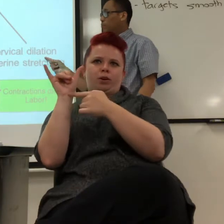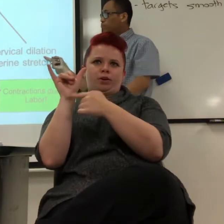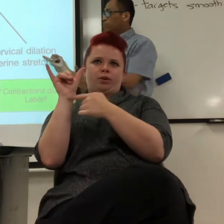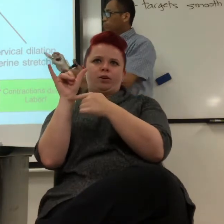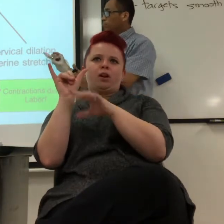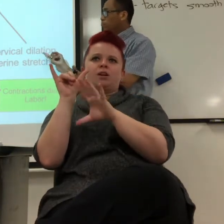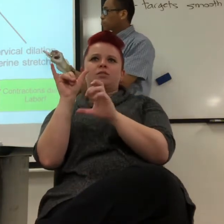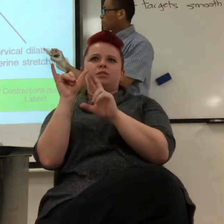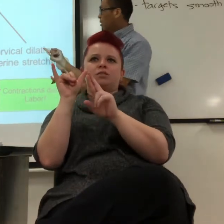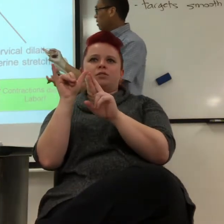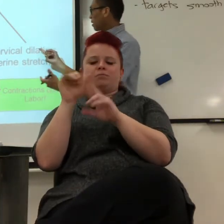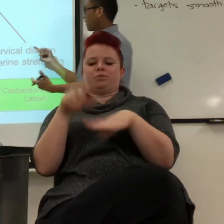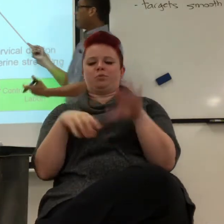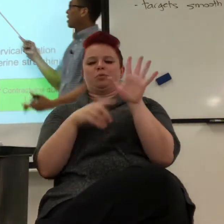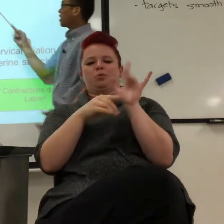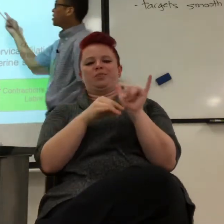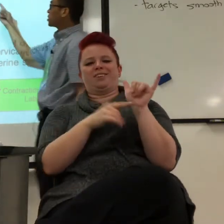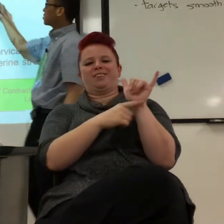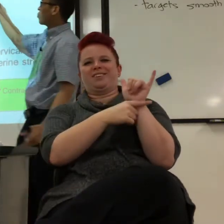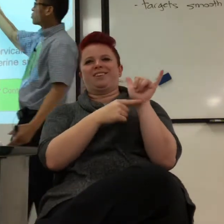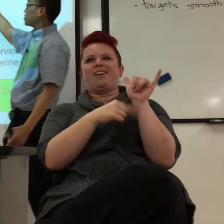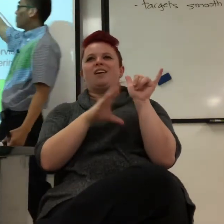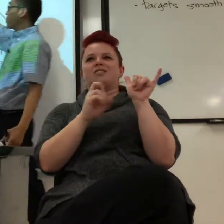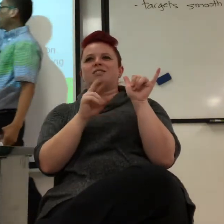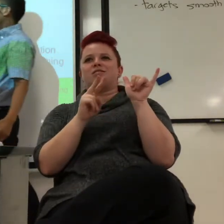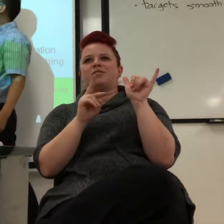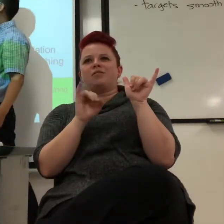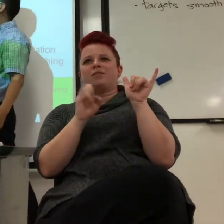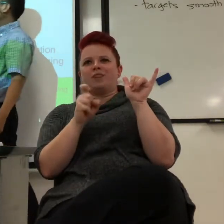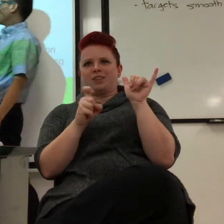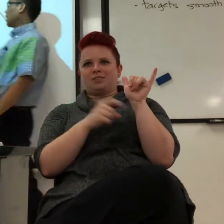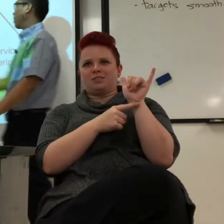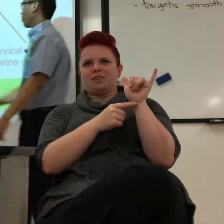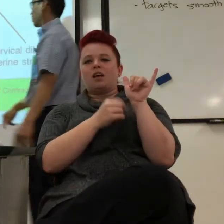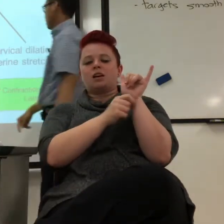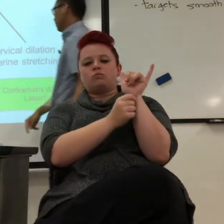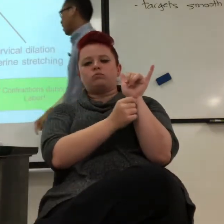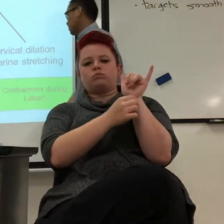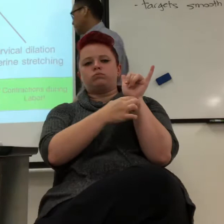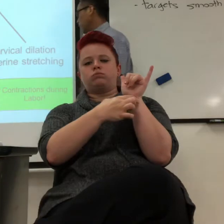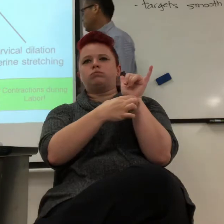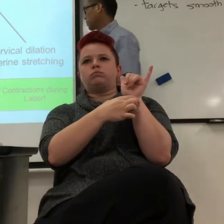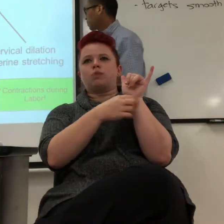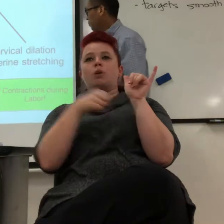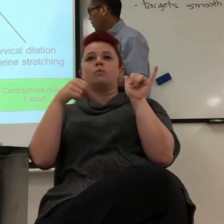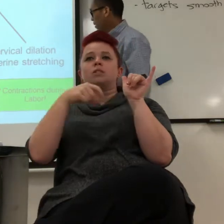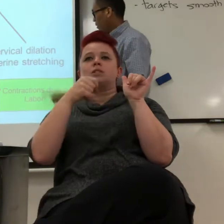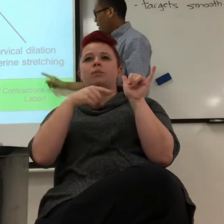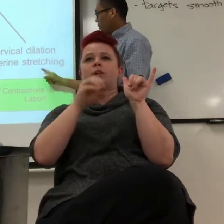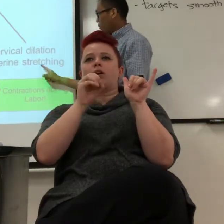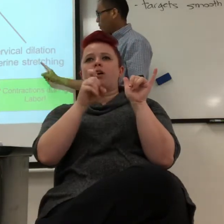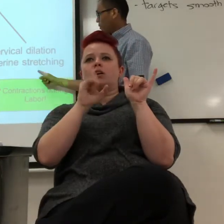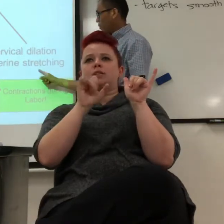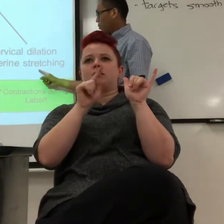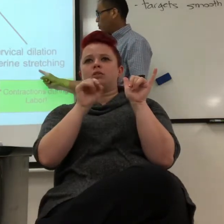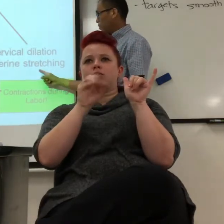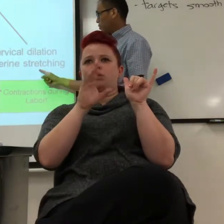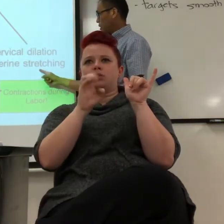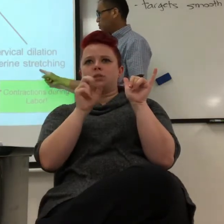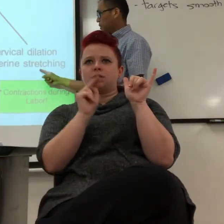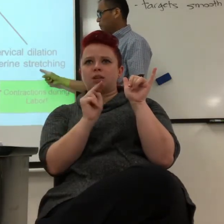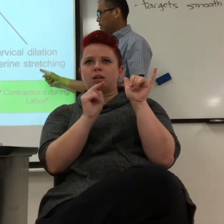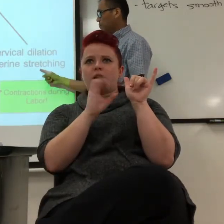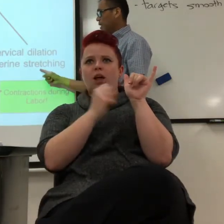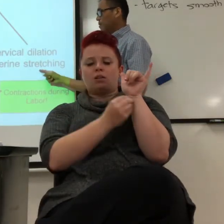so that dilation will stimulate the release of oxytocin, along with the